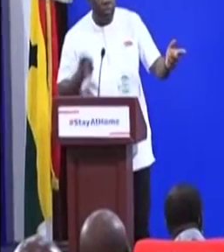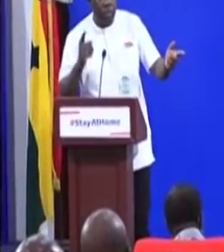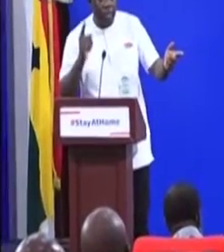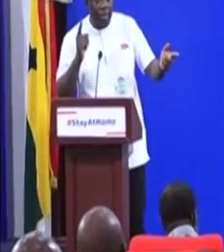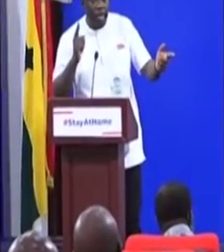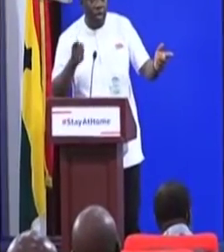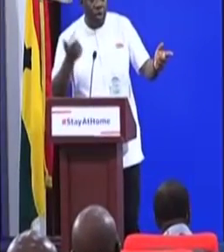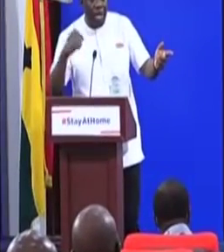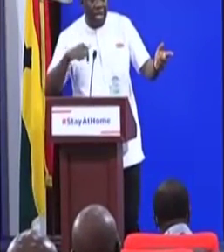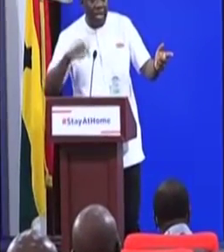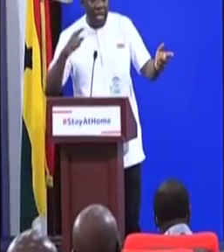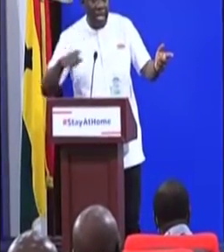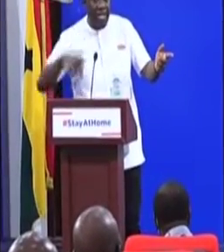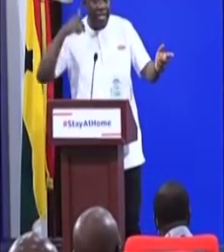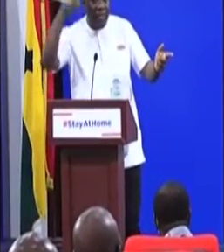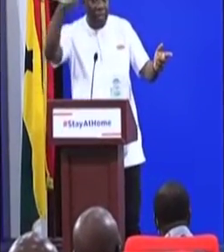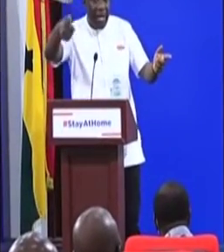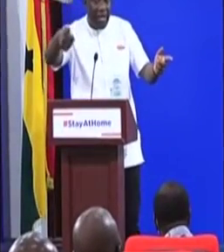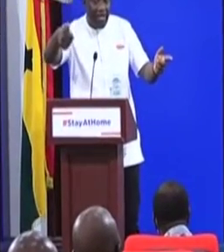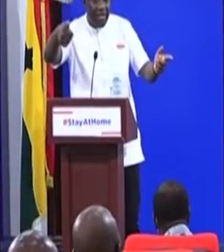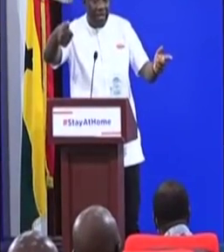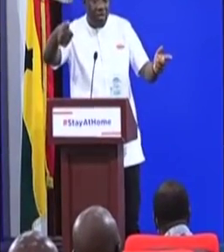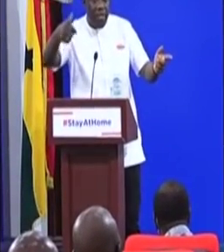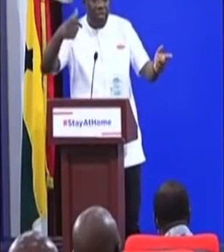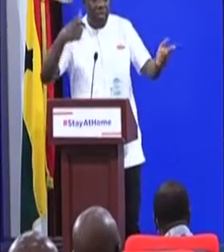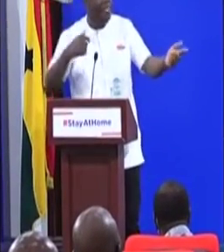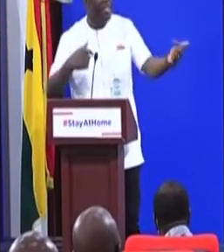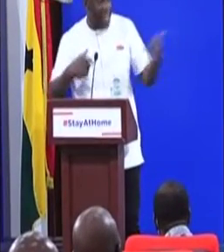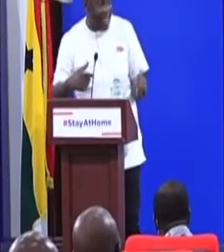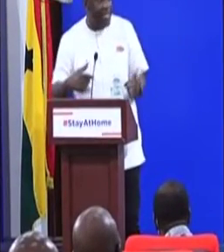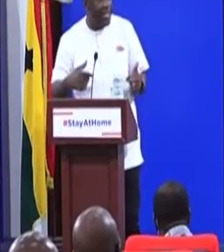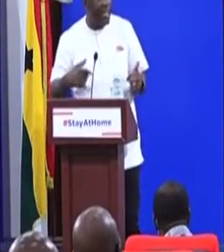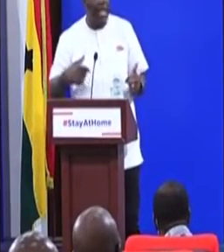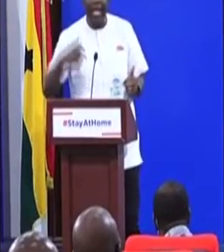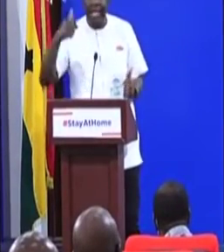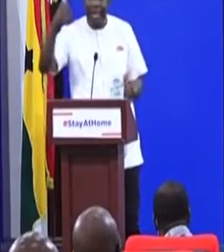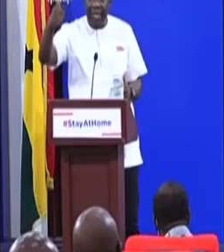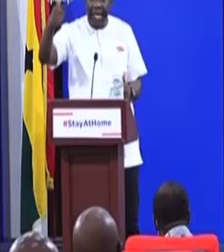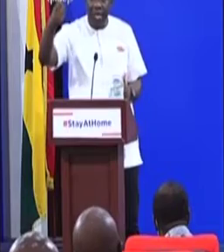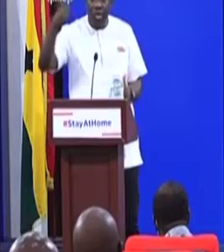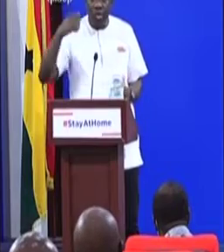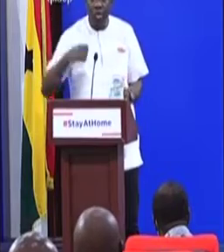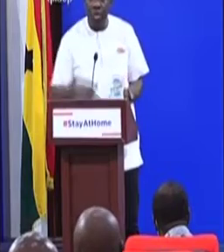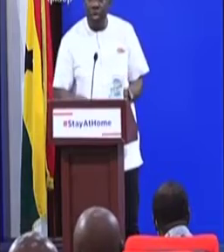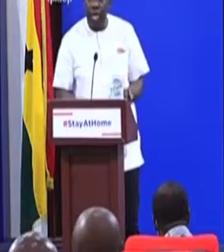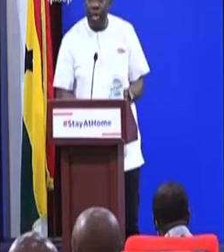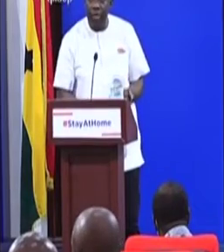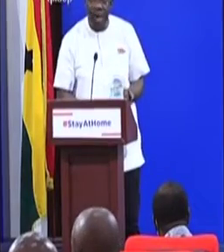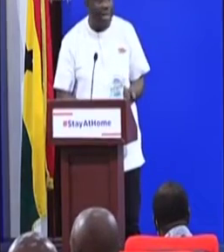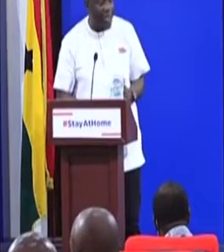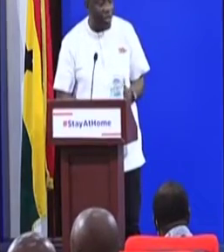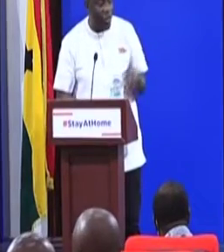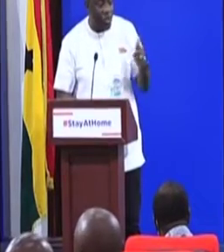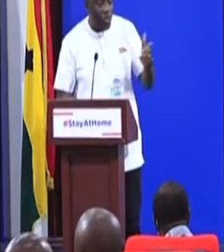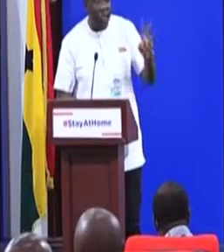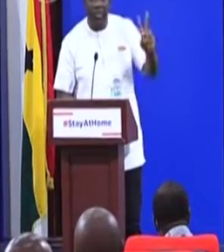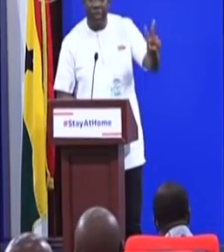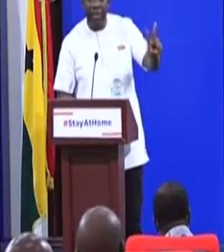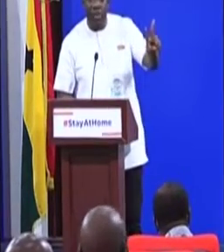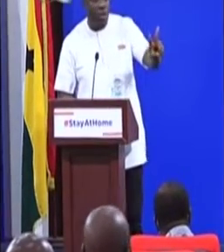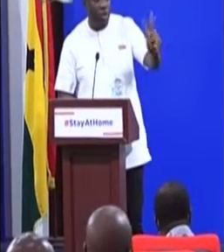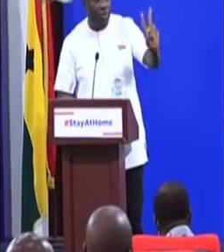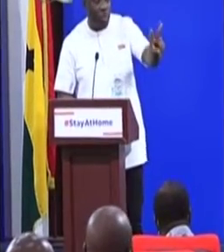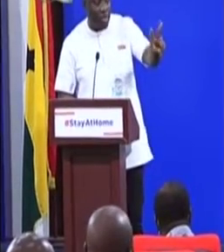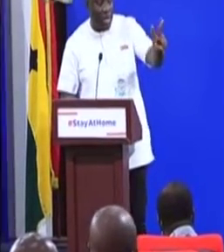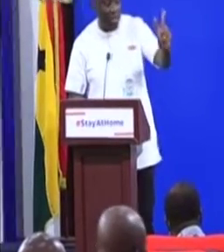are there for persons with disabilities. Yeah, but they don't handle the lines. The feedback is given to them. So let me take it and then let me get those who run the technology to give us